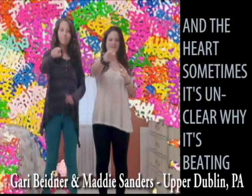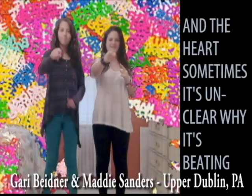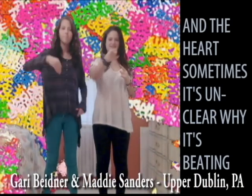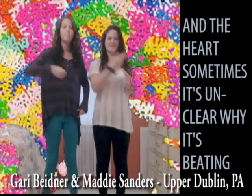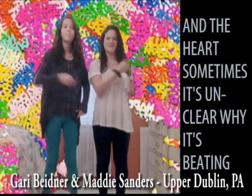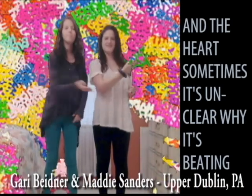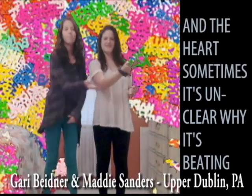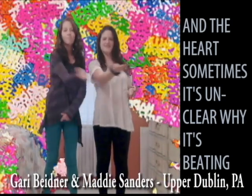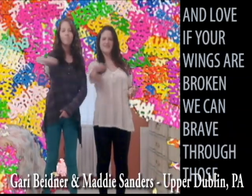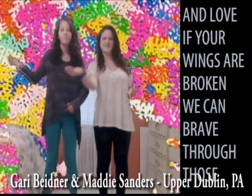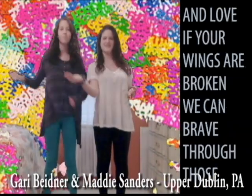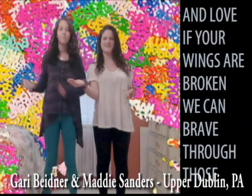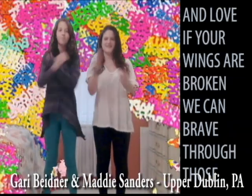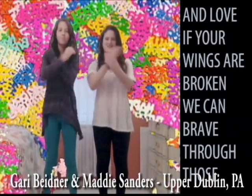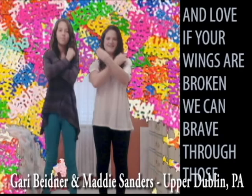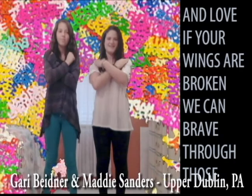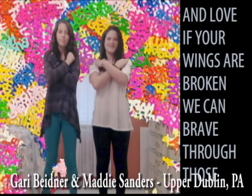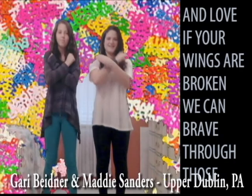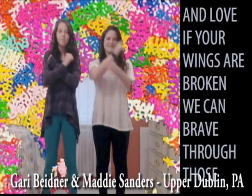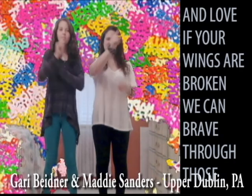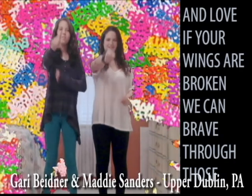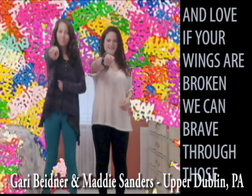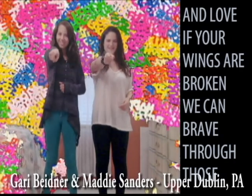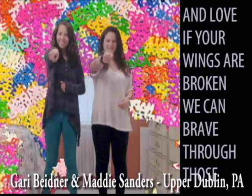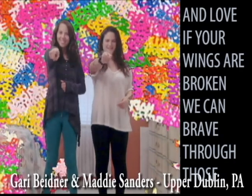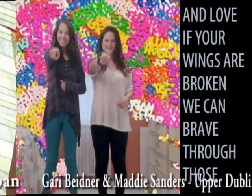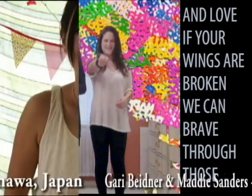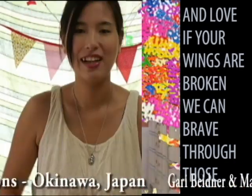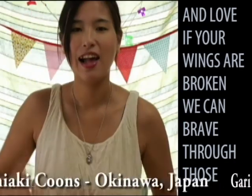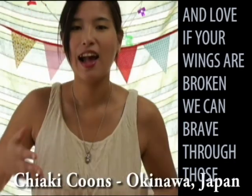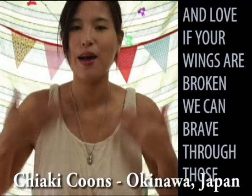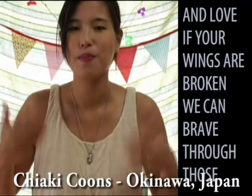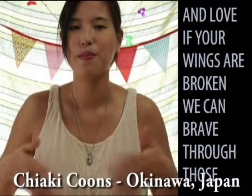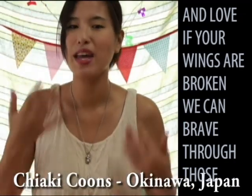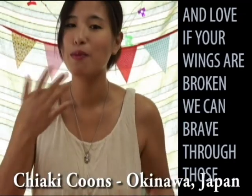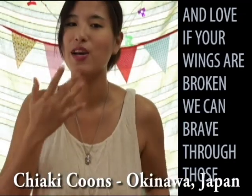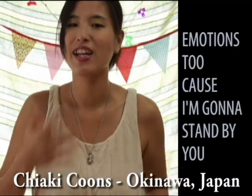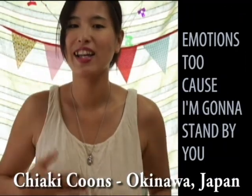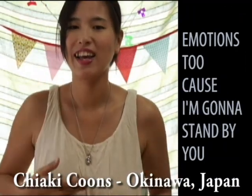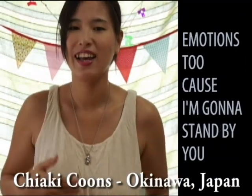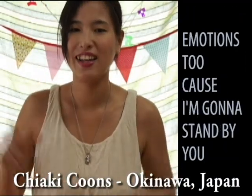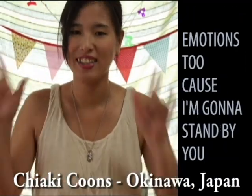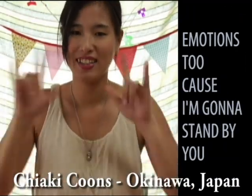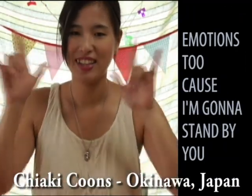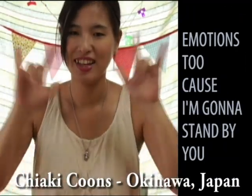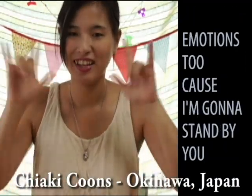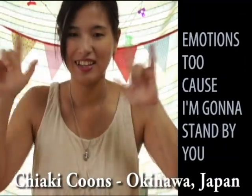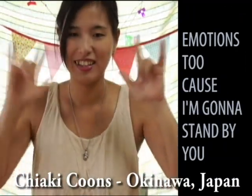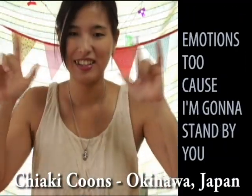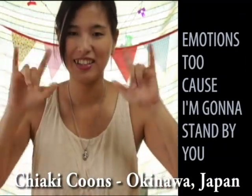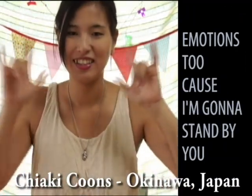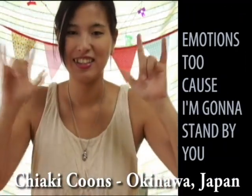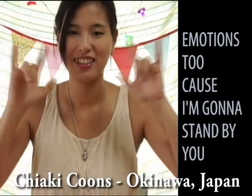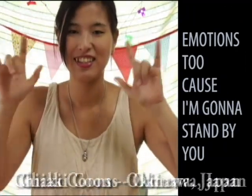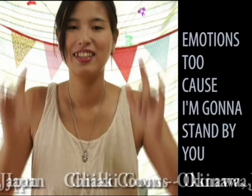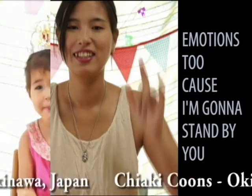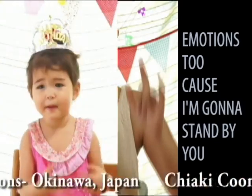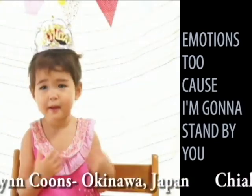And love, if your wings are broken We can break through those emotions too Cause I'm gonna